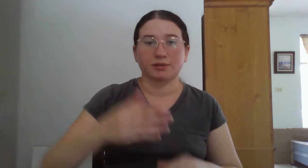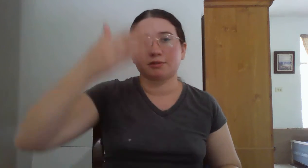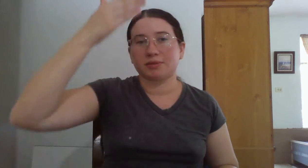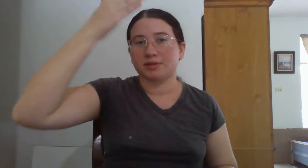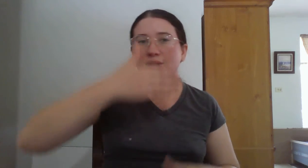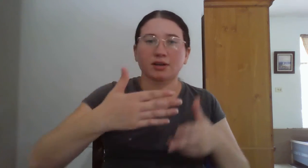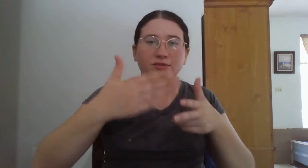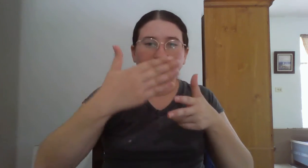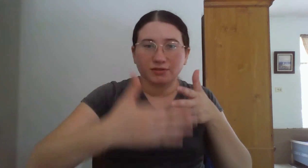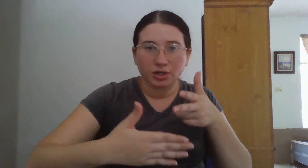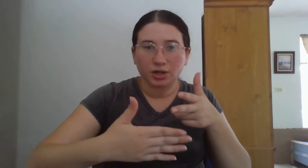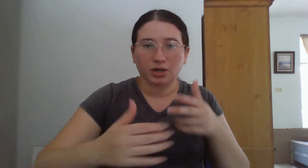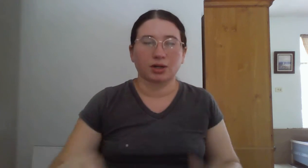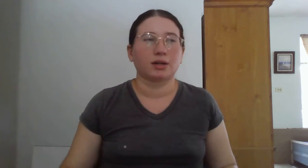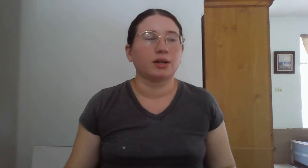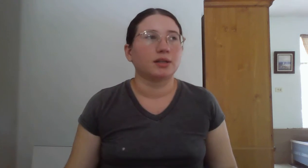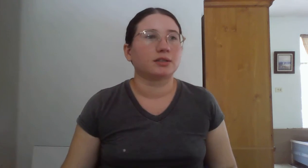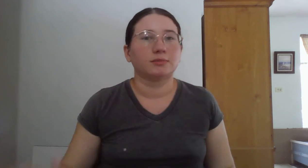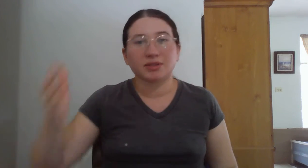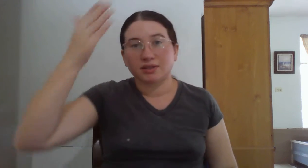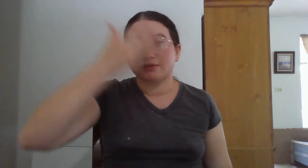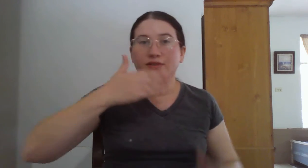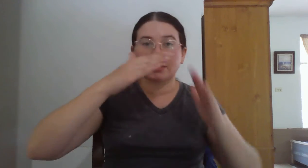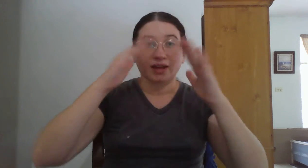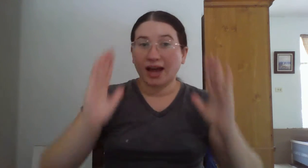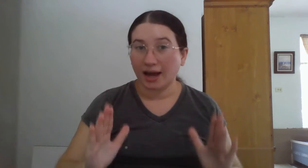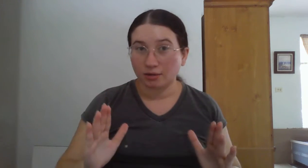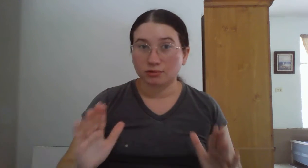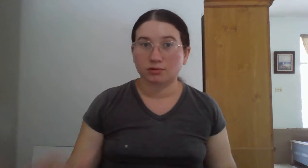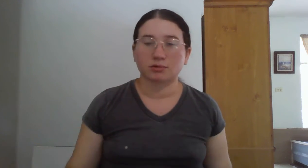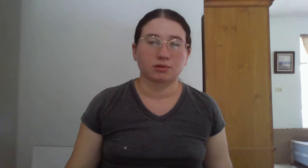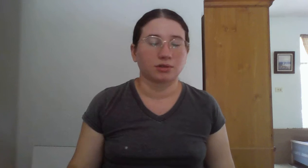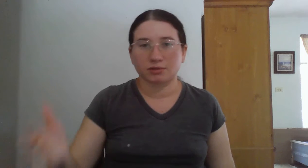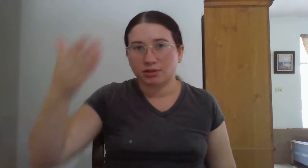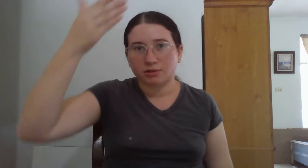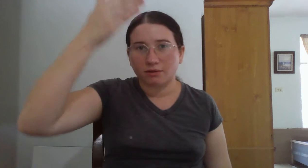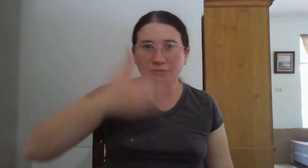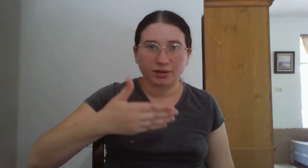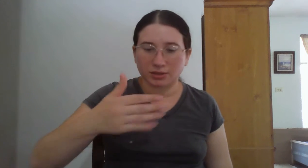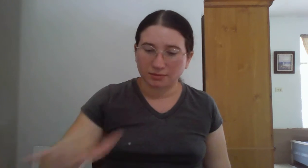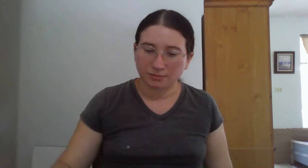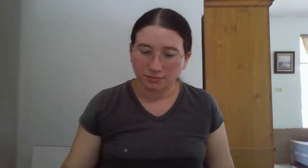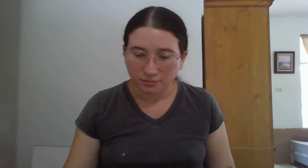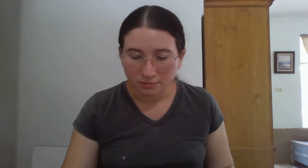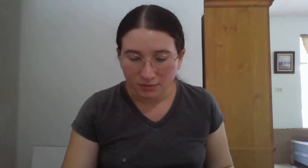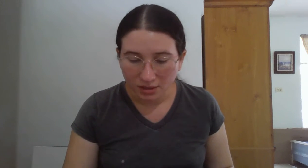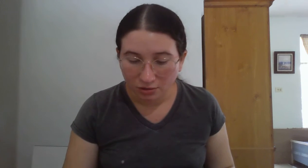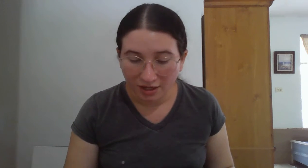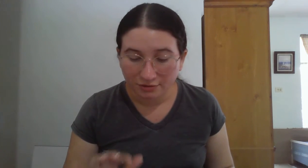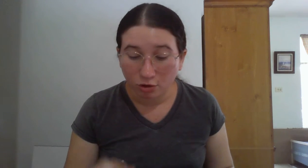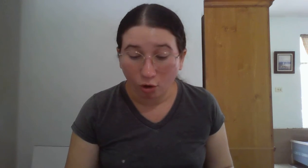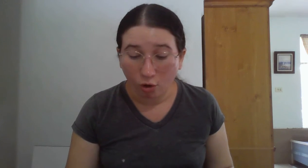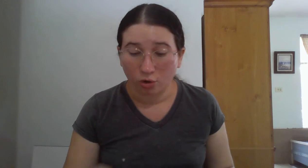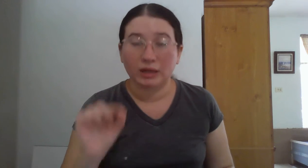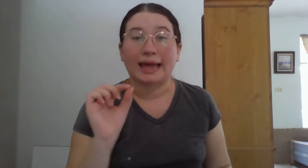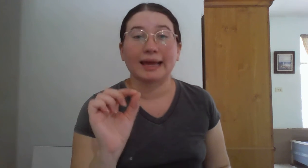could be front of a car. This could be front of the house, or just the front. You have goal,